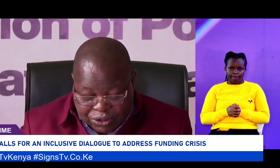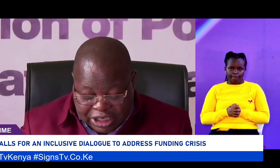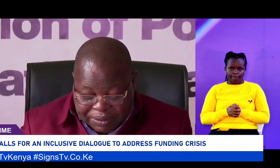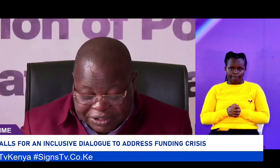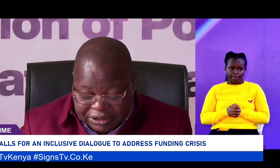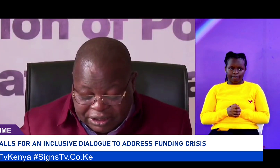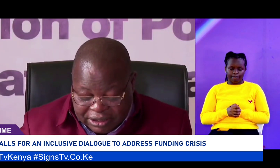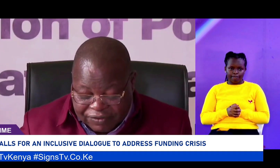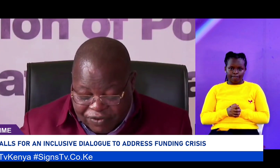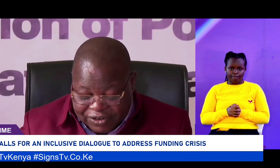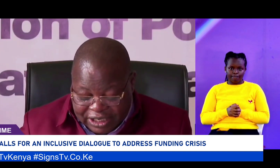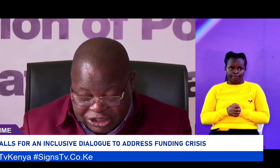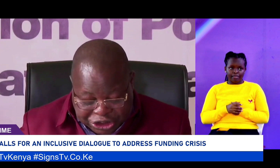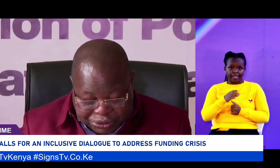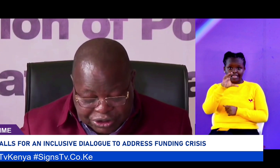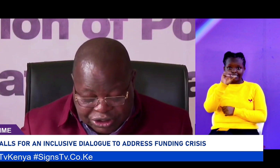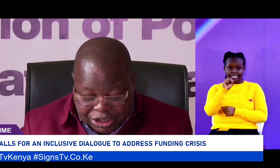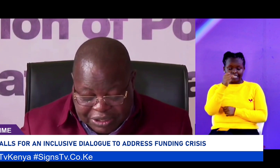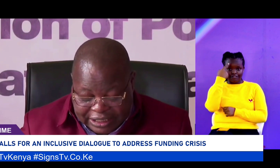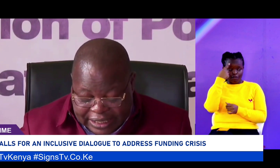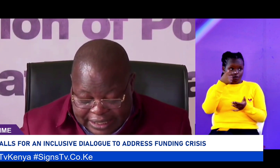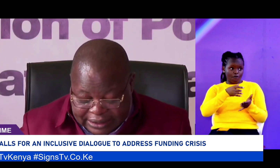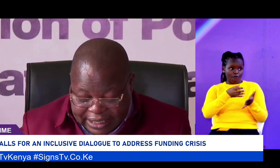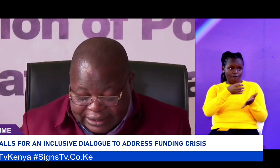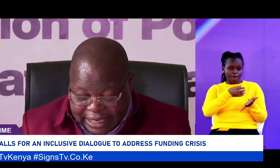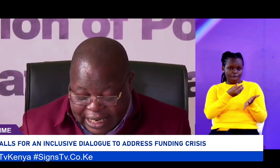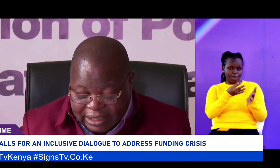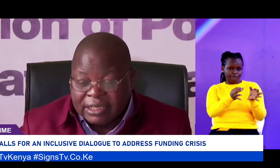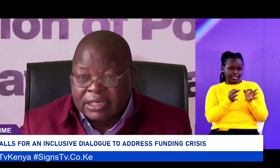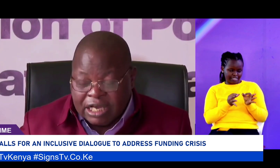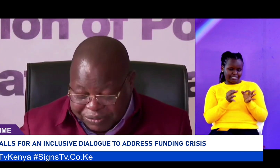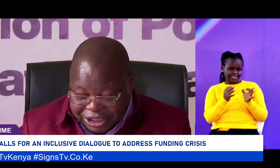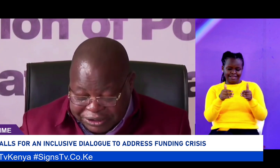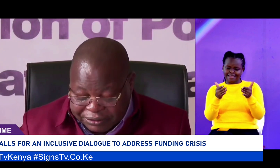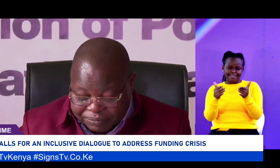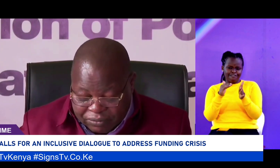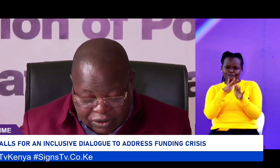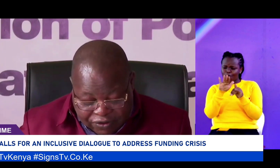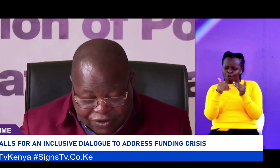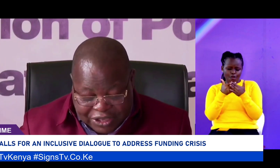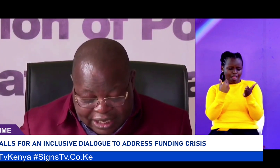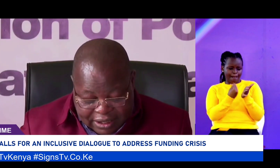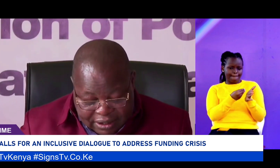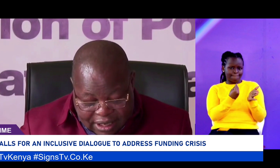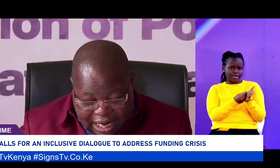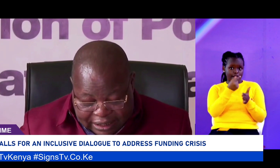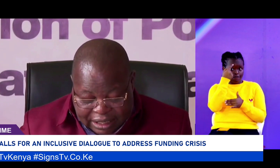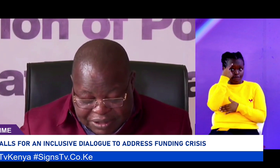The Cabinet Secretary for Finance should immediately release the entire capitation for the academic